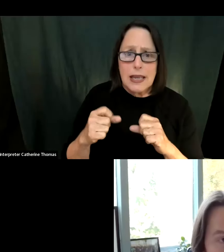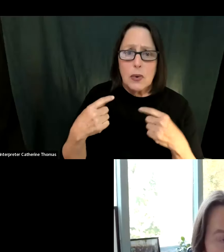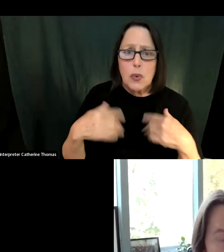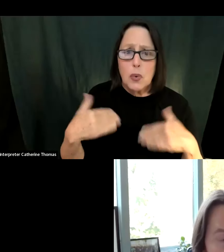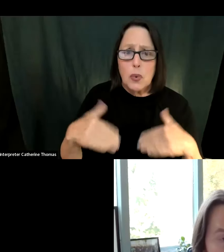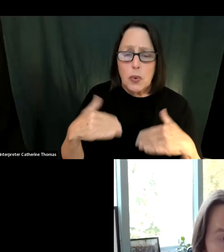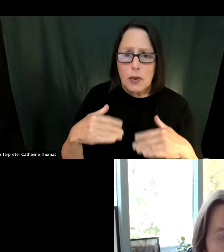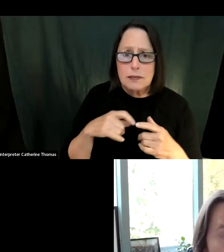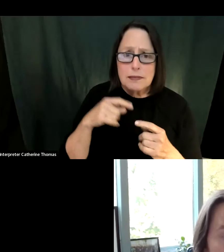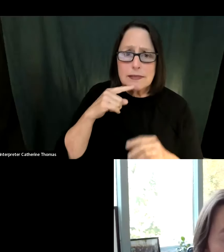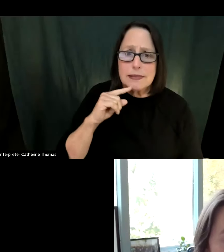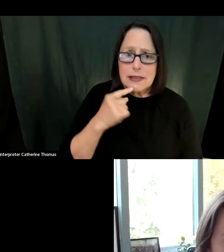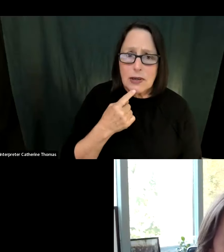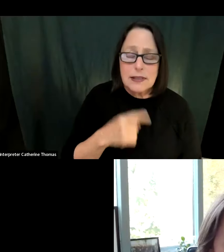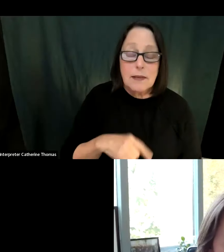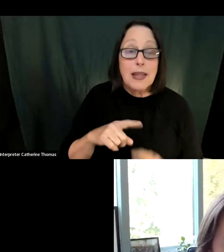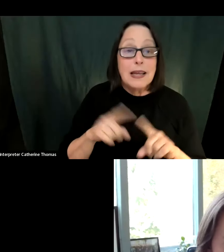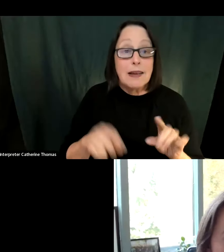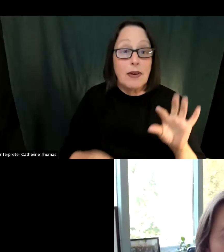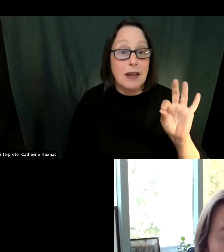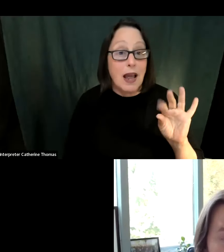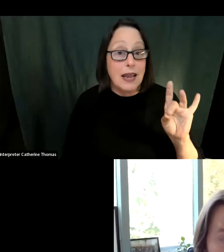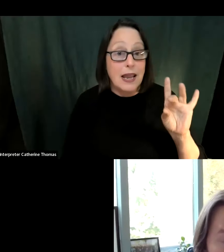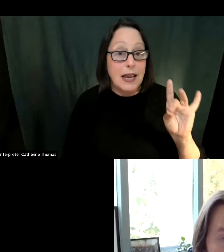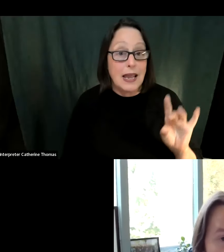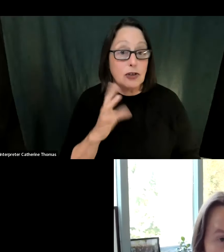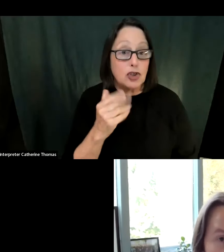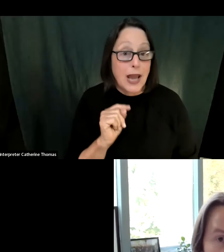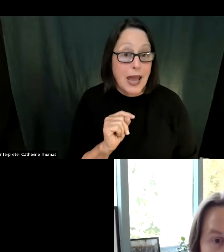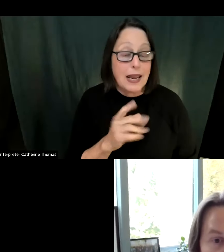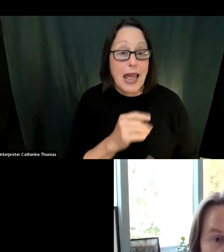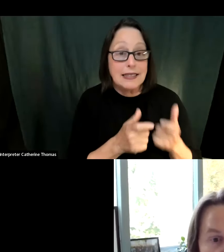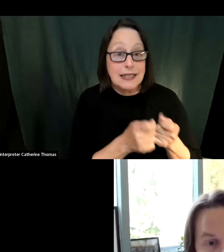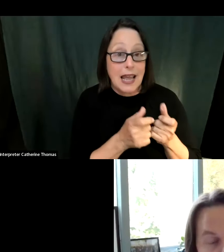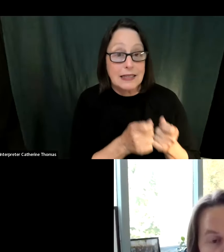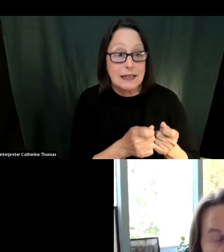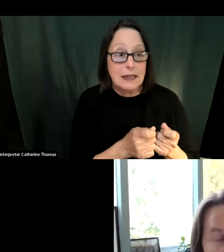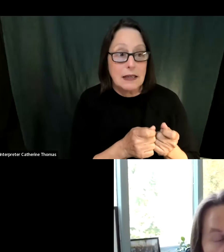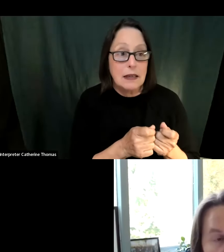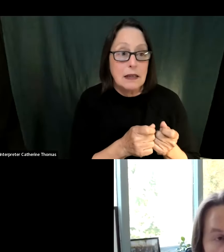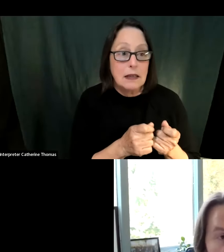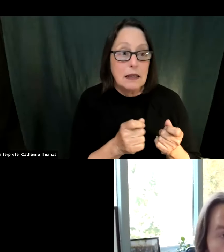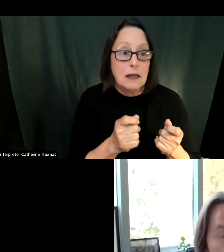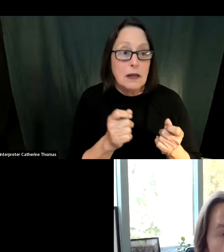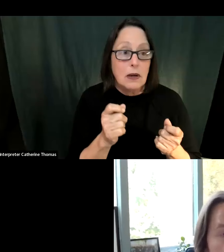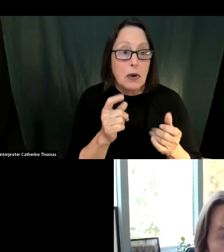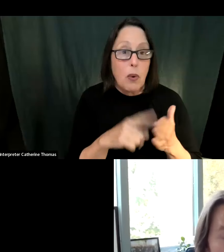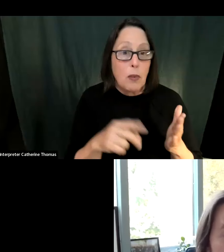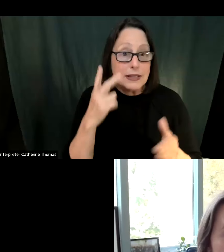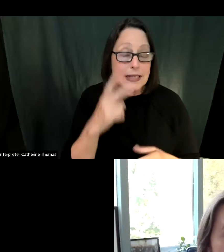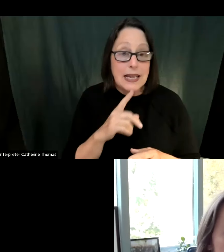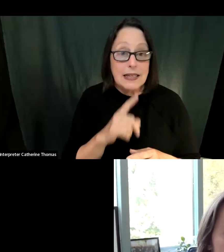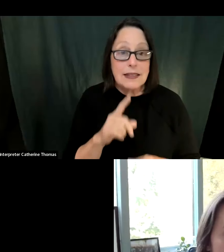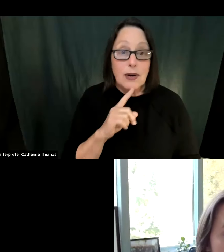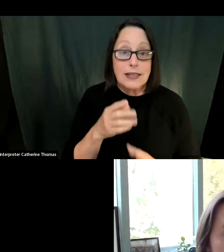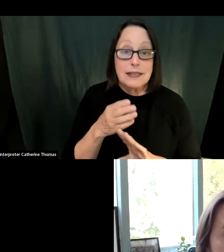different from 988 chat and text than it is from phones is there is a pre-chat